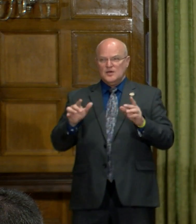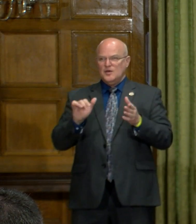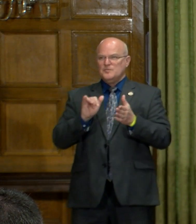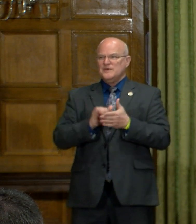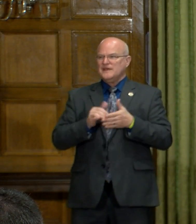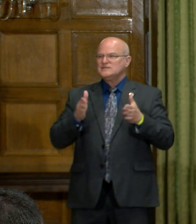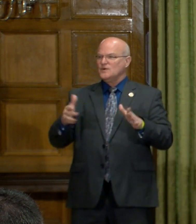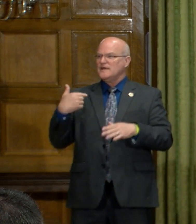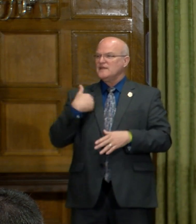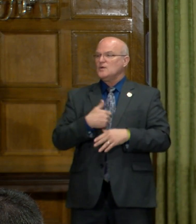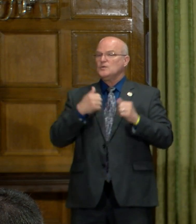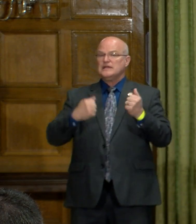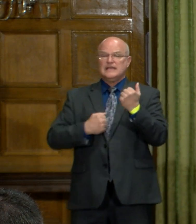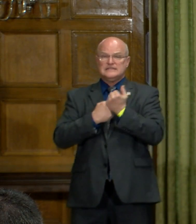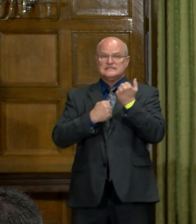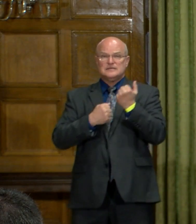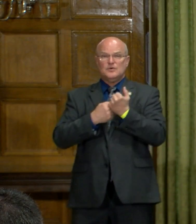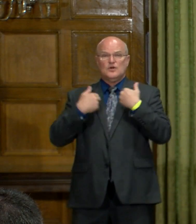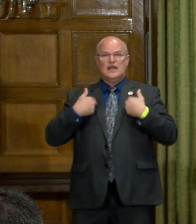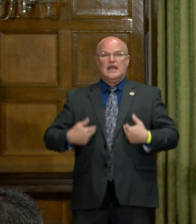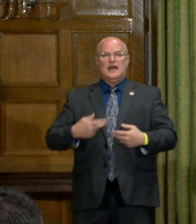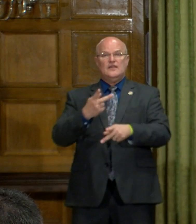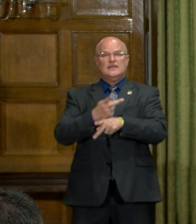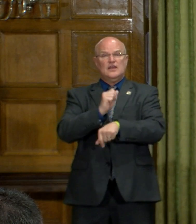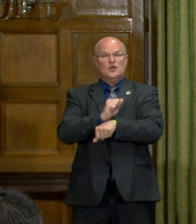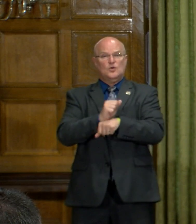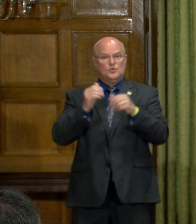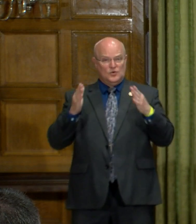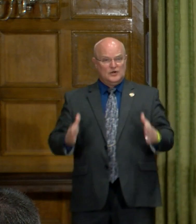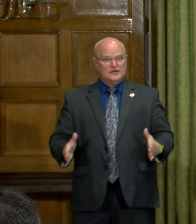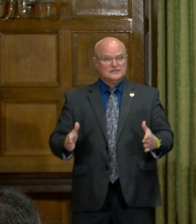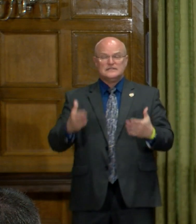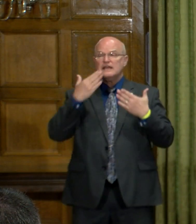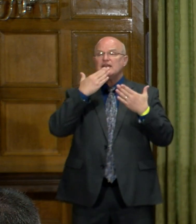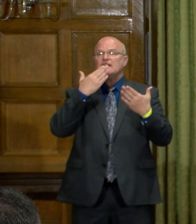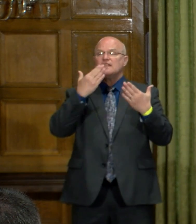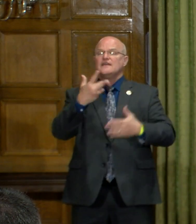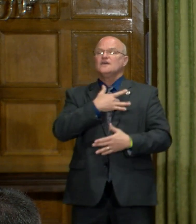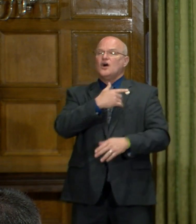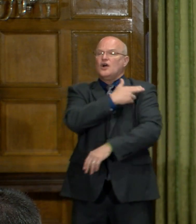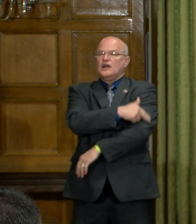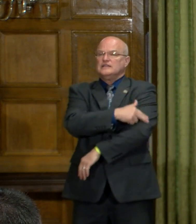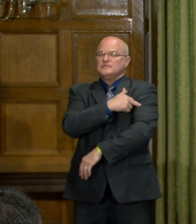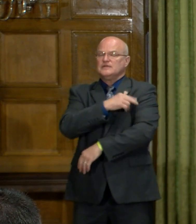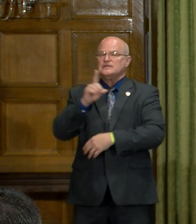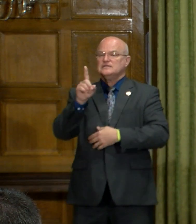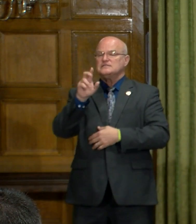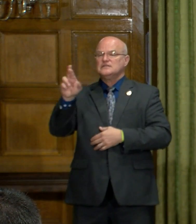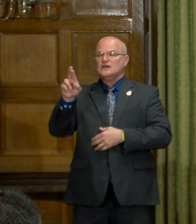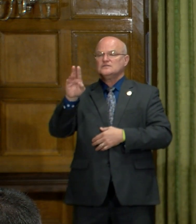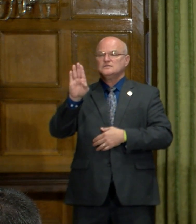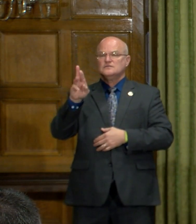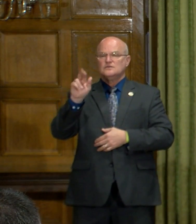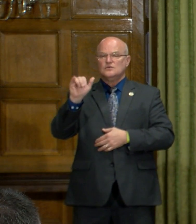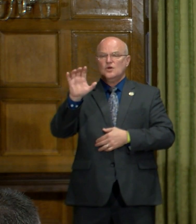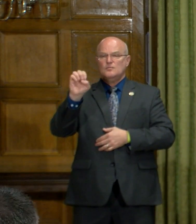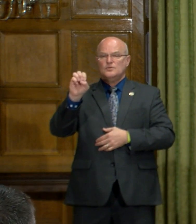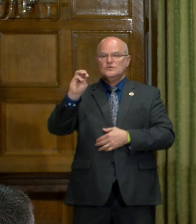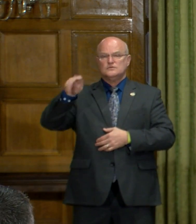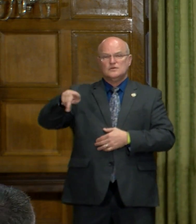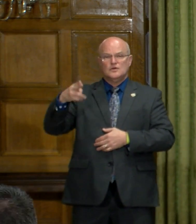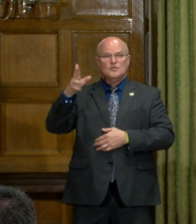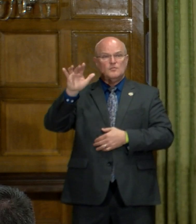that's just a way that we can support our healthcare workers. And I want to thank the Heart Hospital and Dr. Bruce Murphy for bringing that